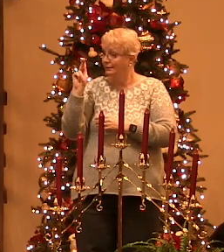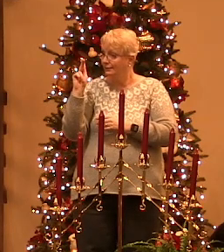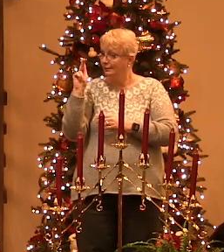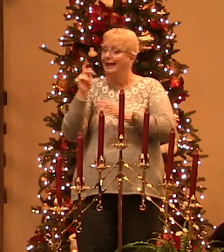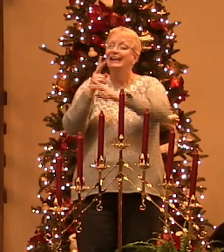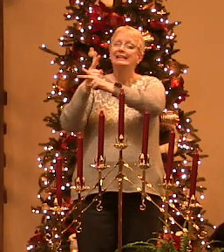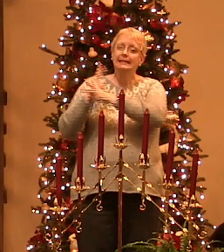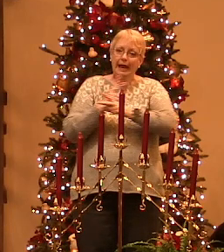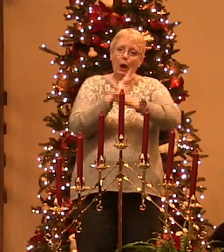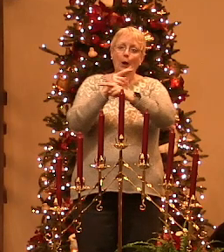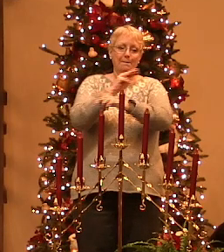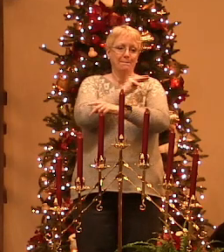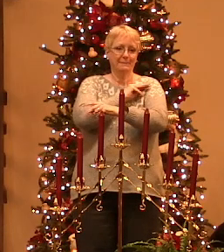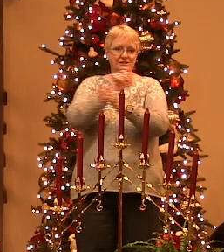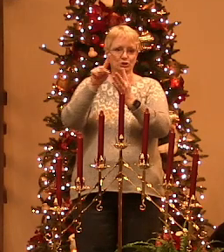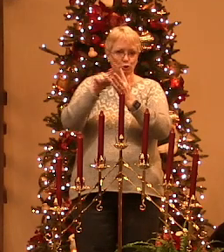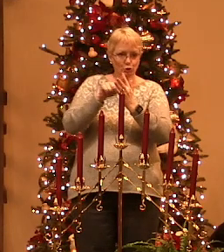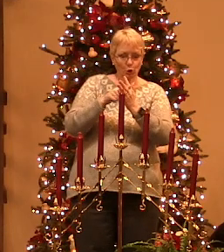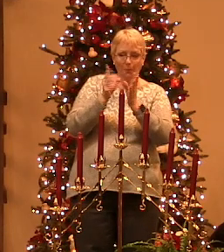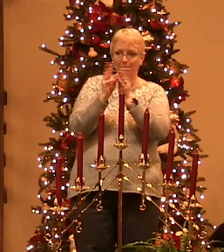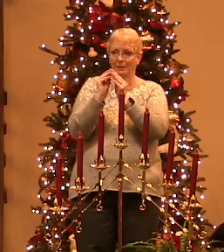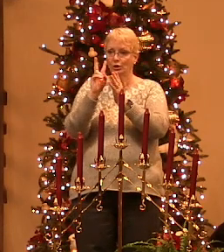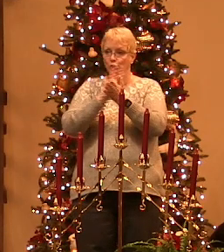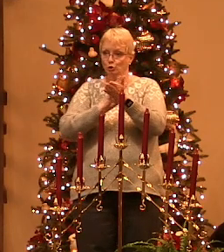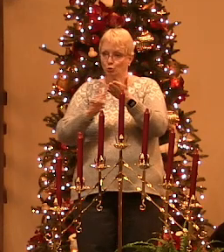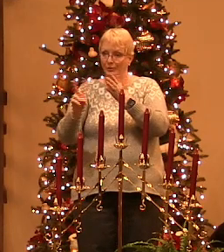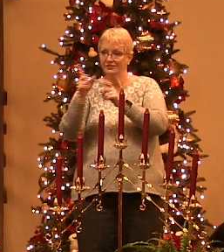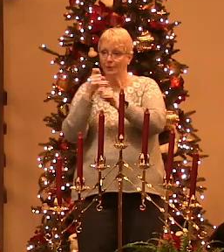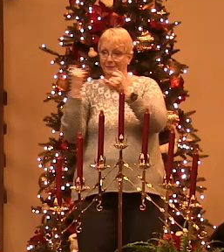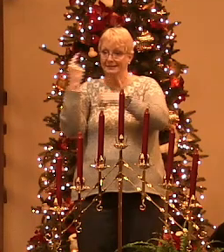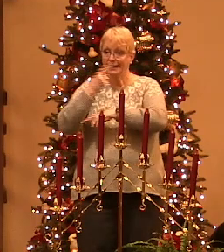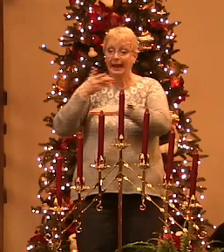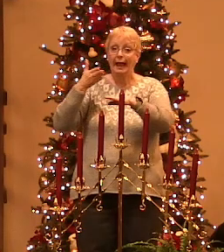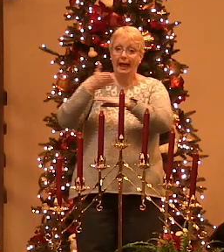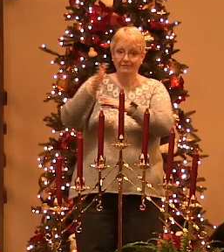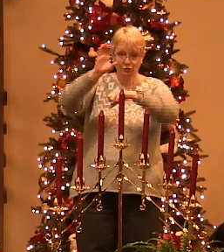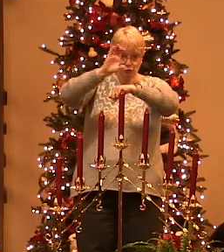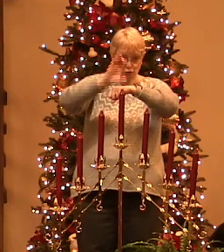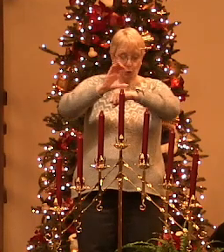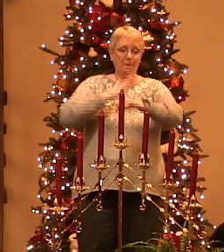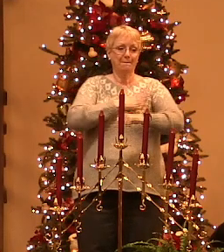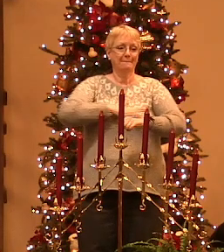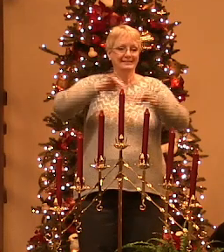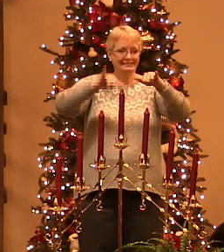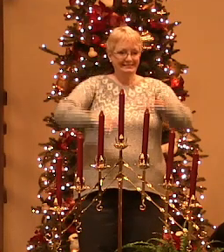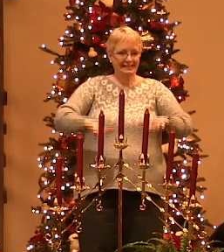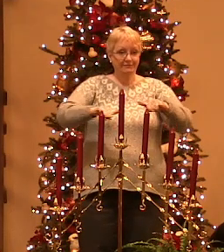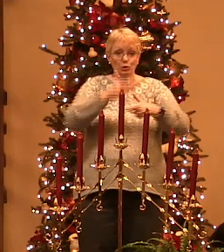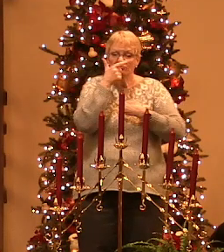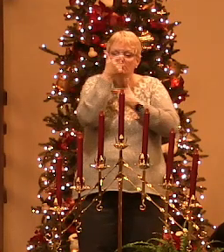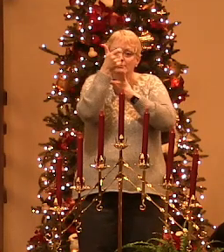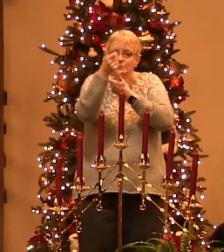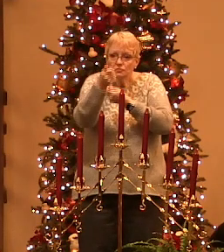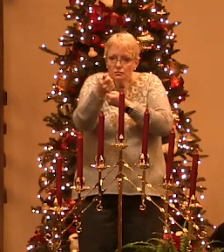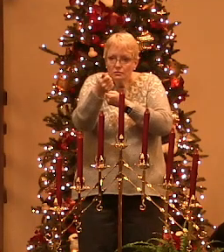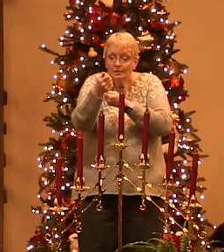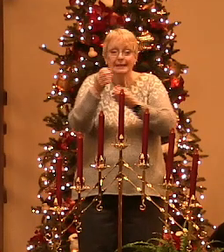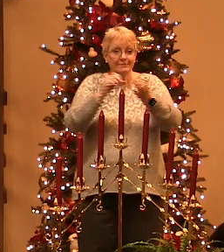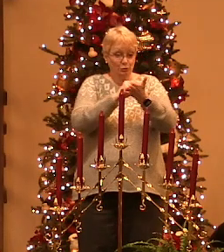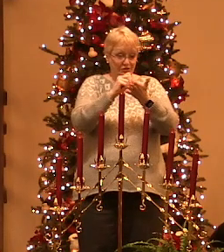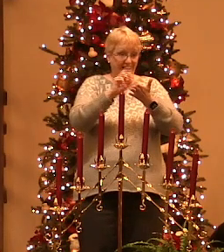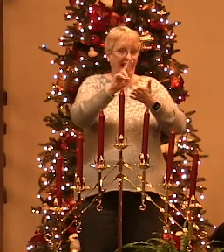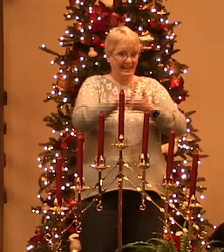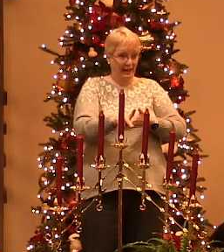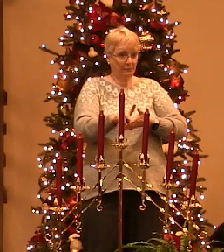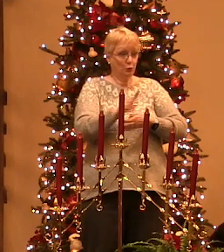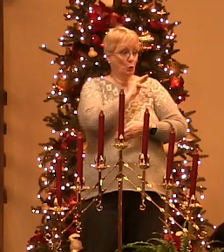that we're starting, we're having a meeting about that 2 weeks from today after the service. Please stay for that. If you signed up to be part of